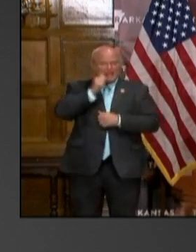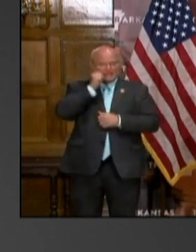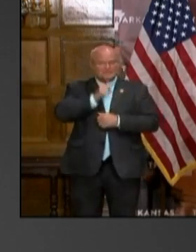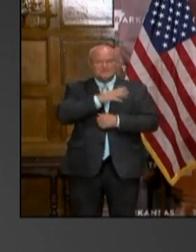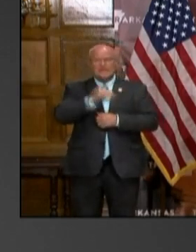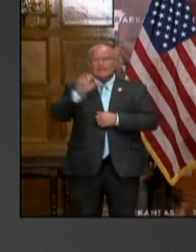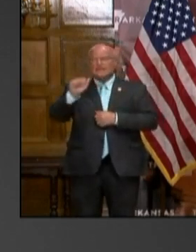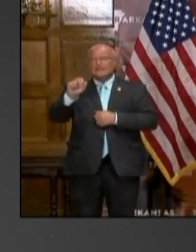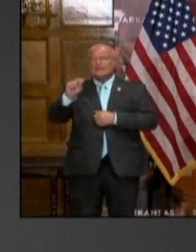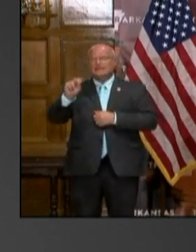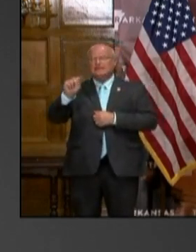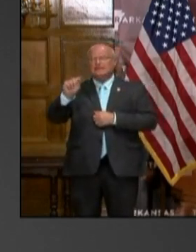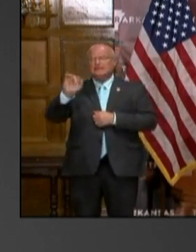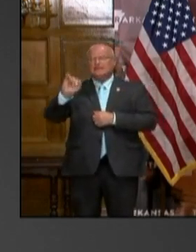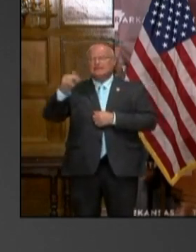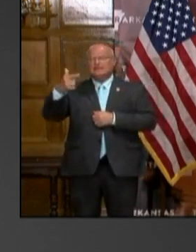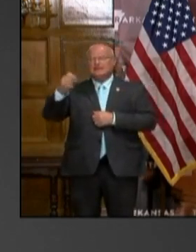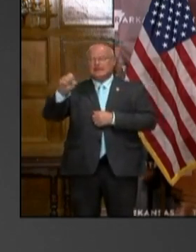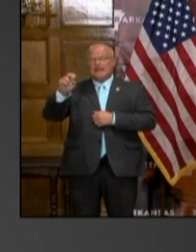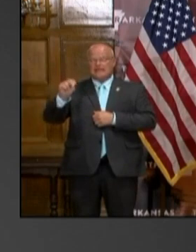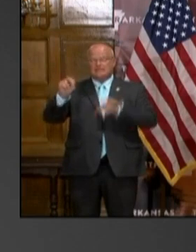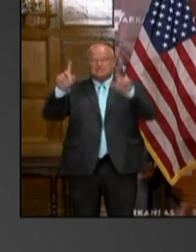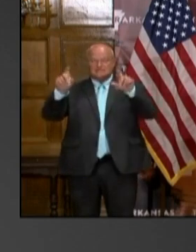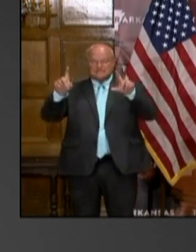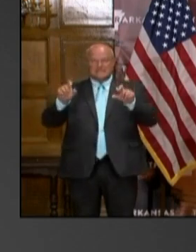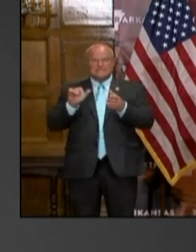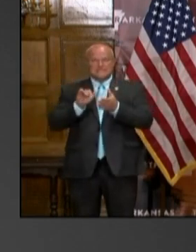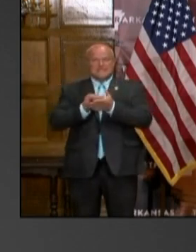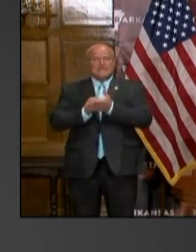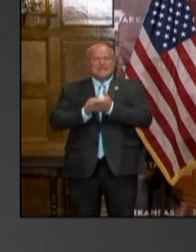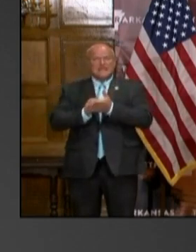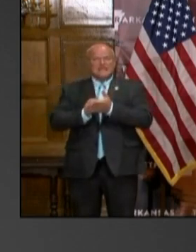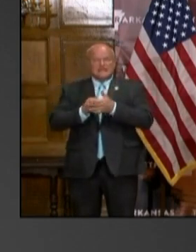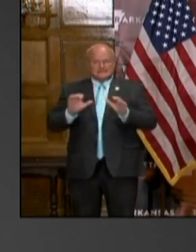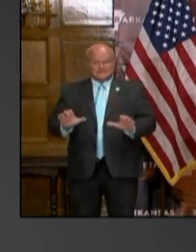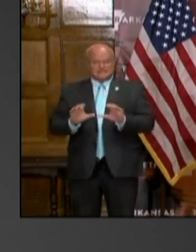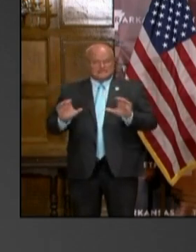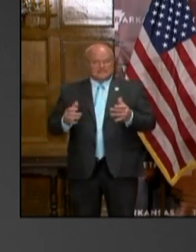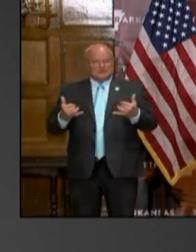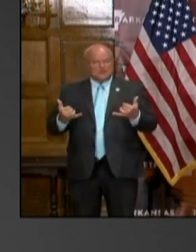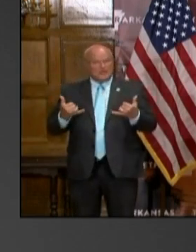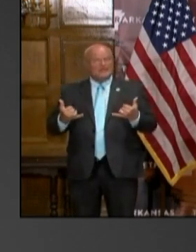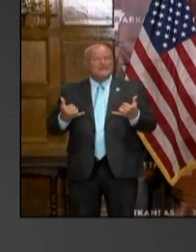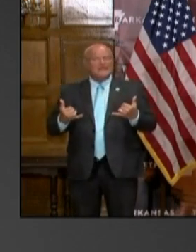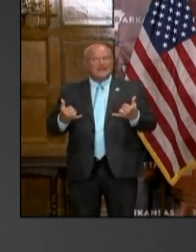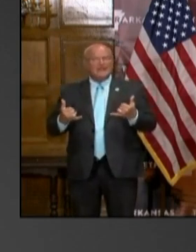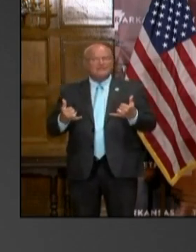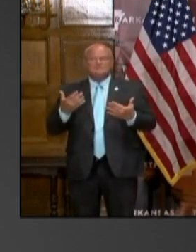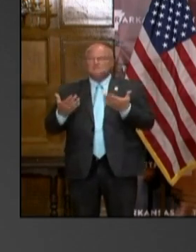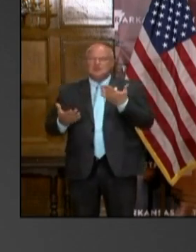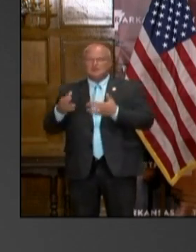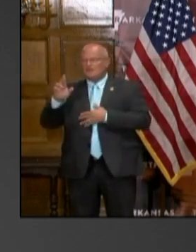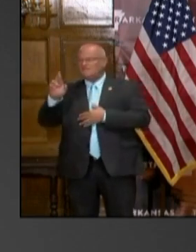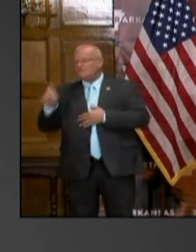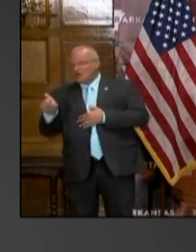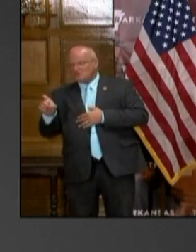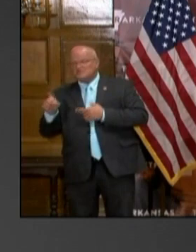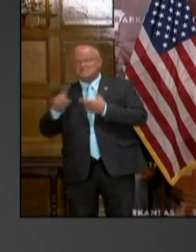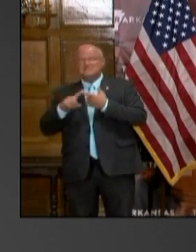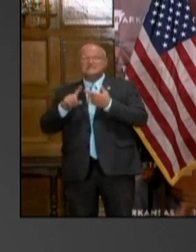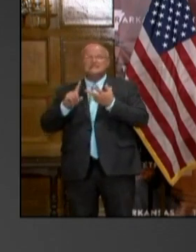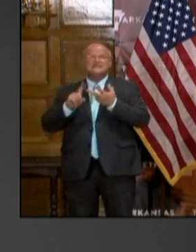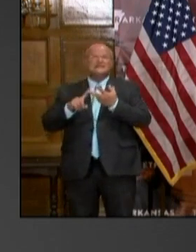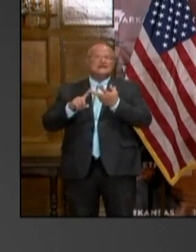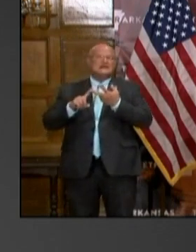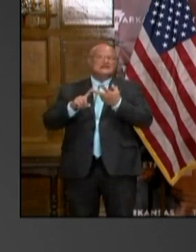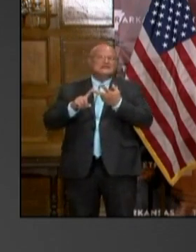And the antigen testing that is being done could be at a pharmacy, it could be at